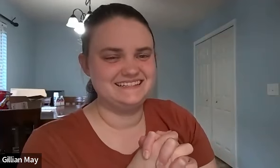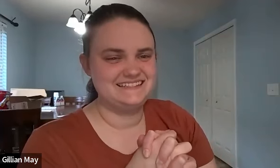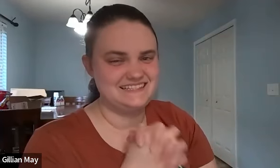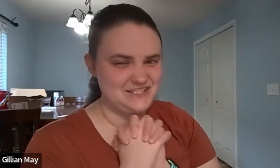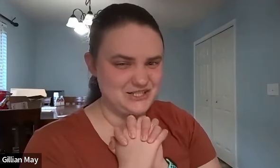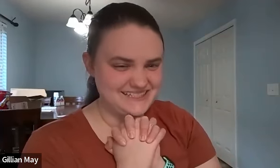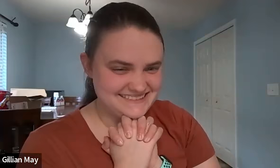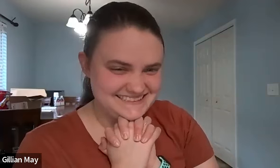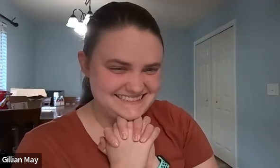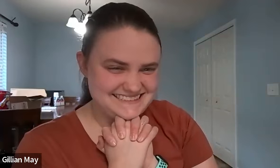Sister.